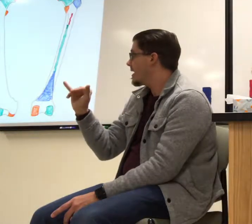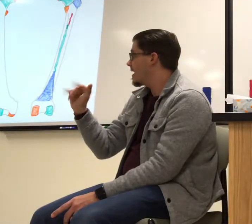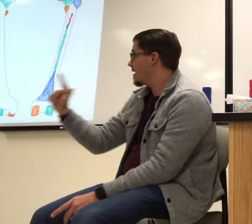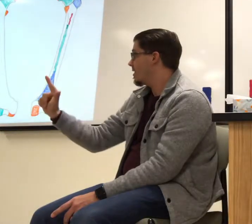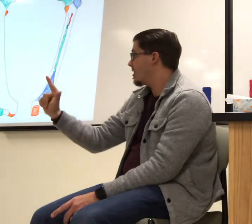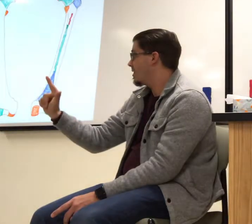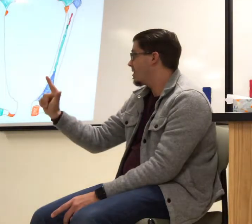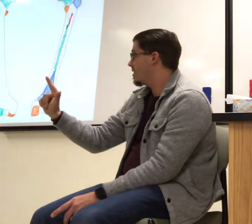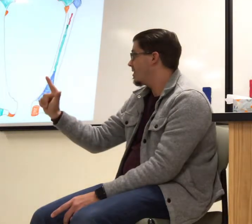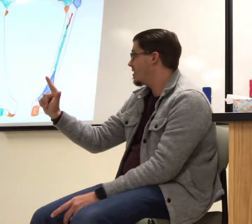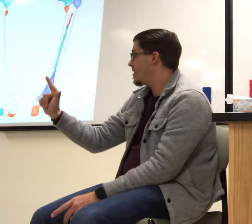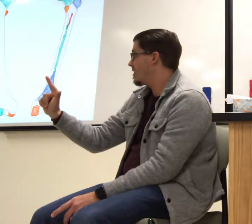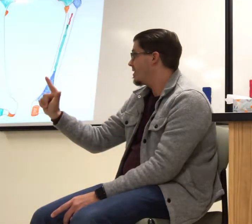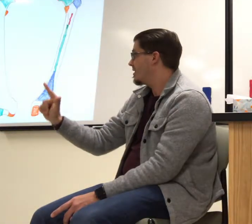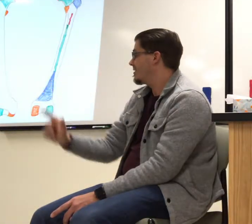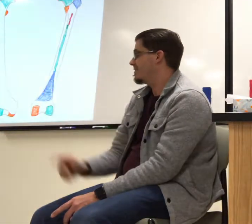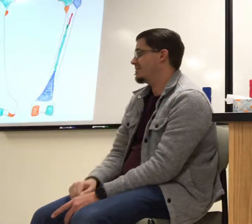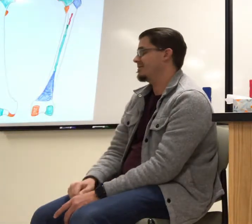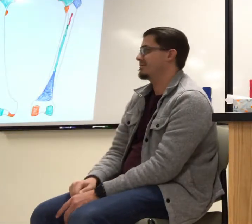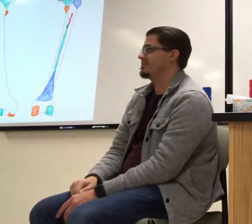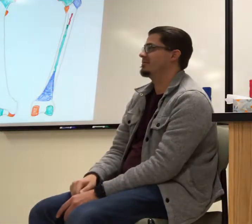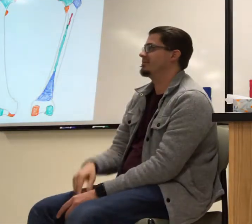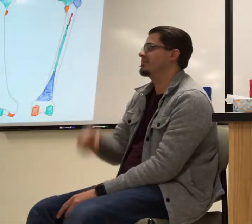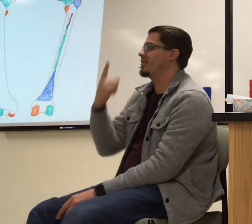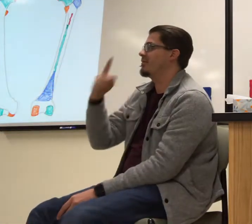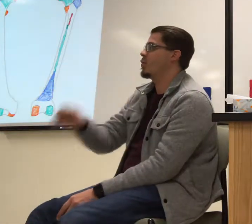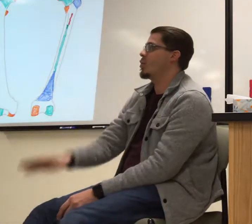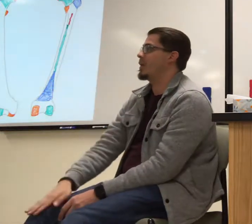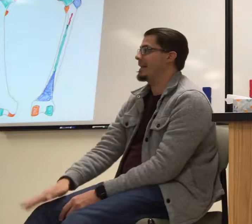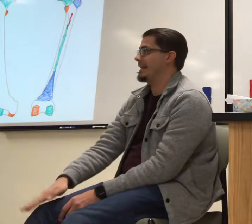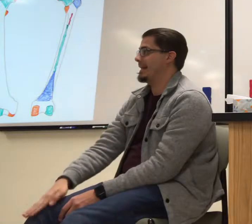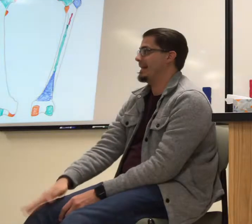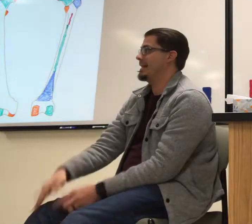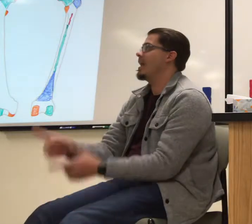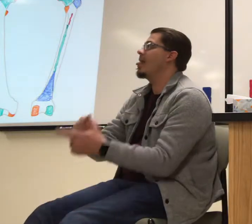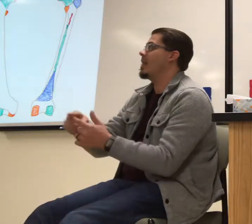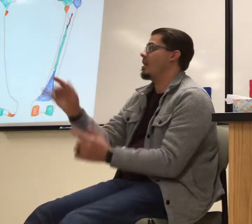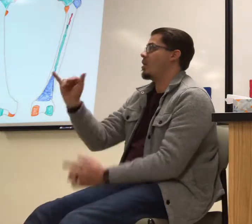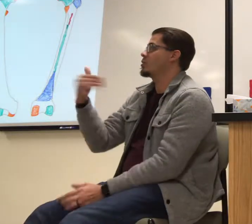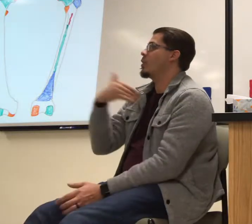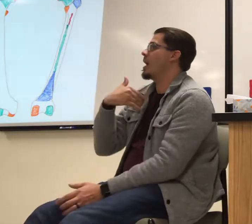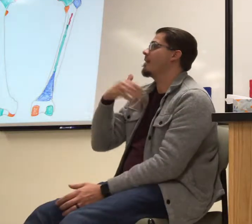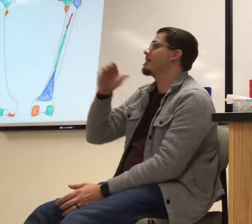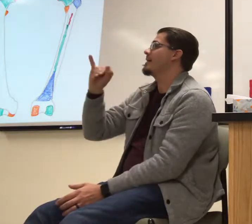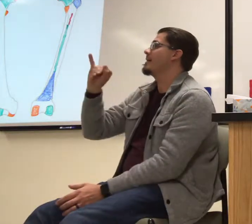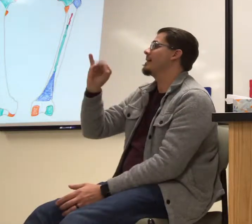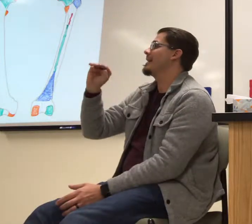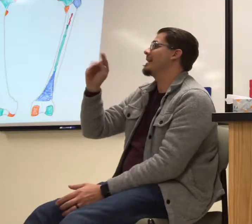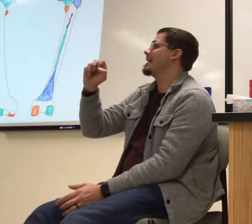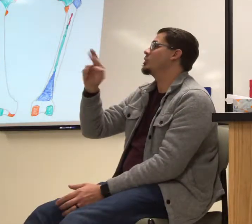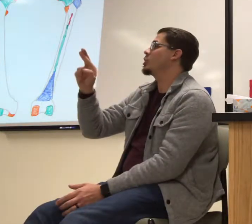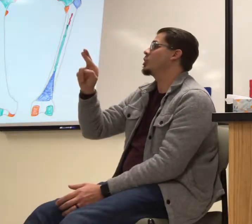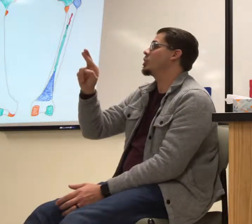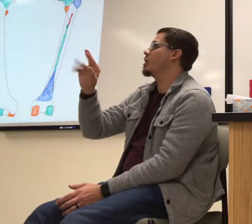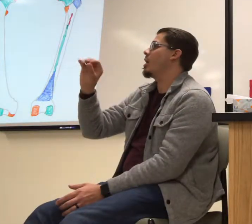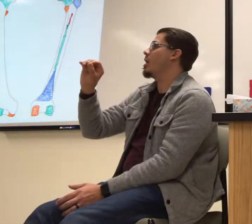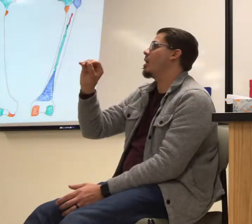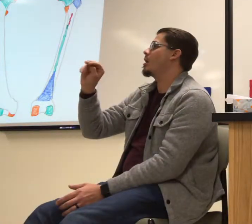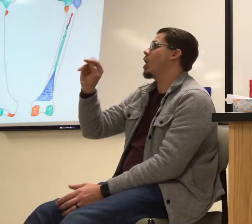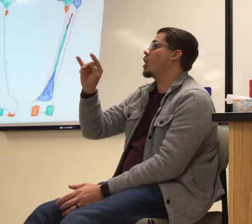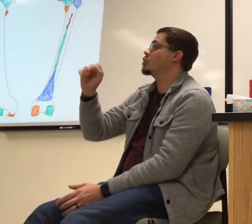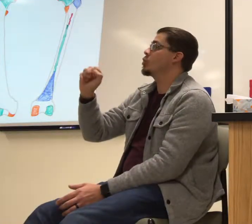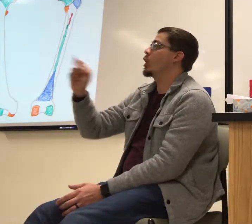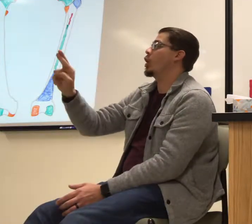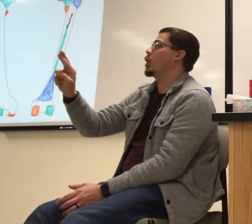Medial lateral condyles for the knee, and you also have intercondylar notch in between